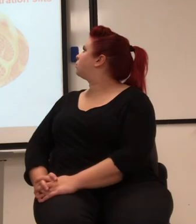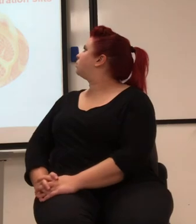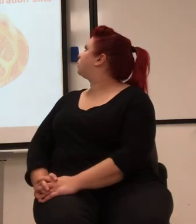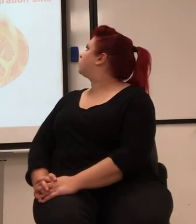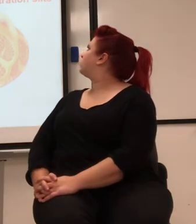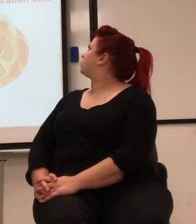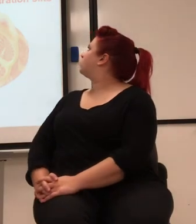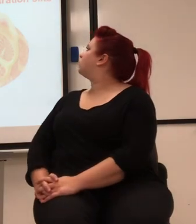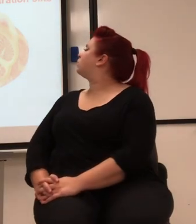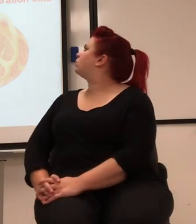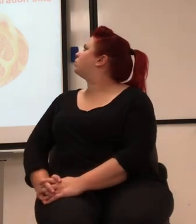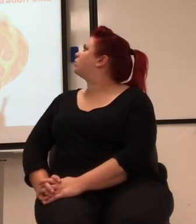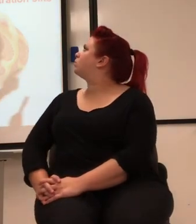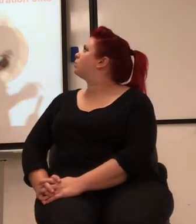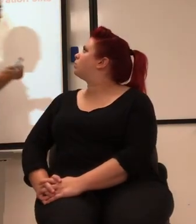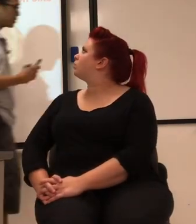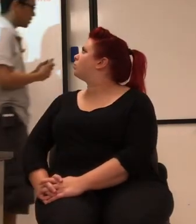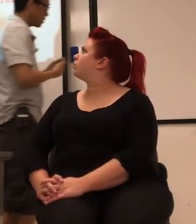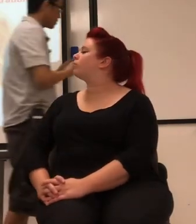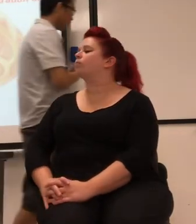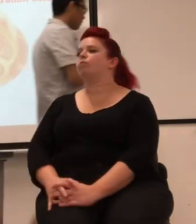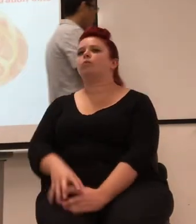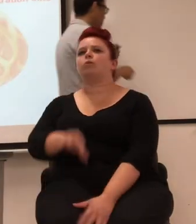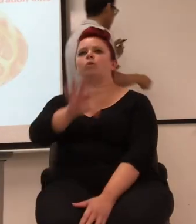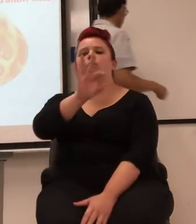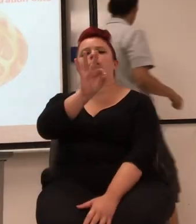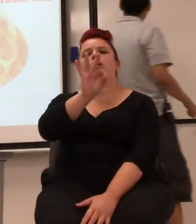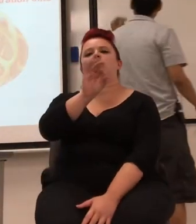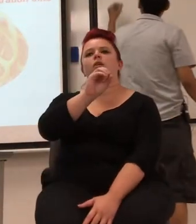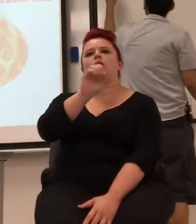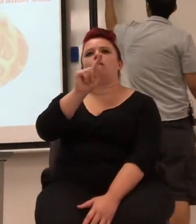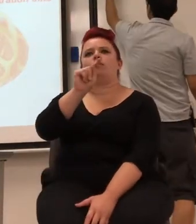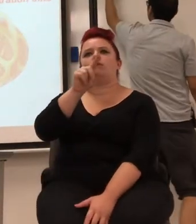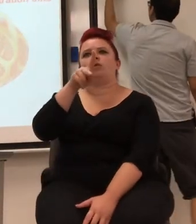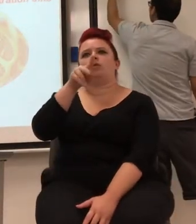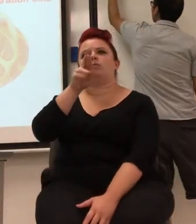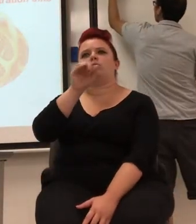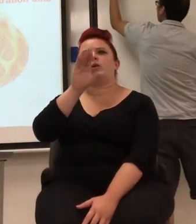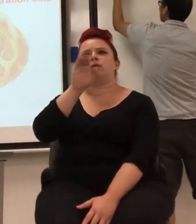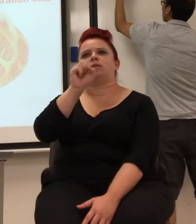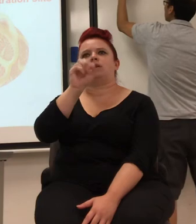So what I had said was the foot processes of the podocyte cells